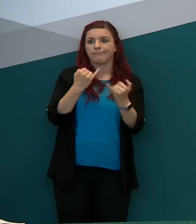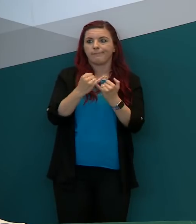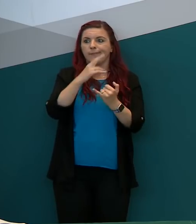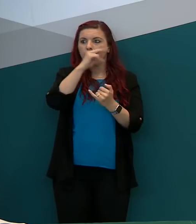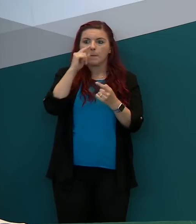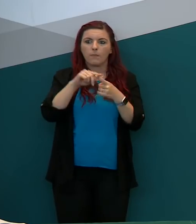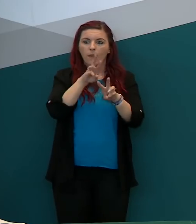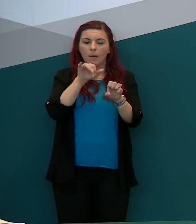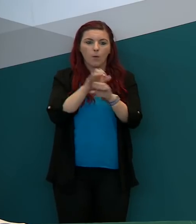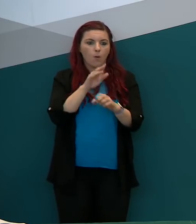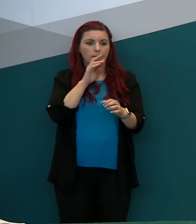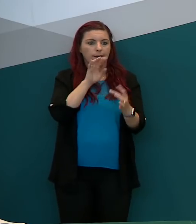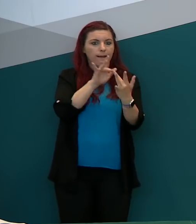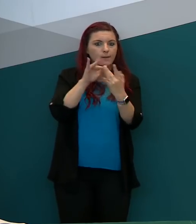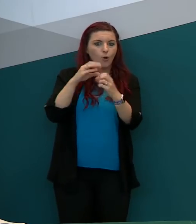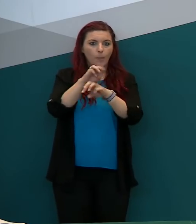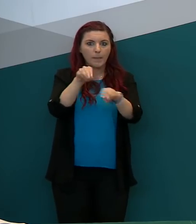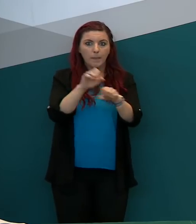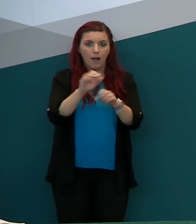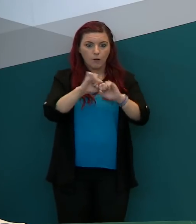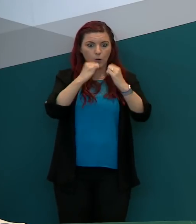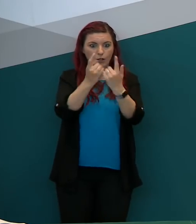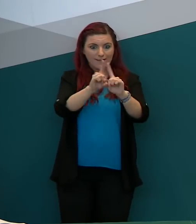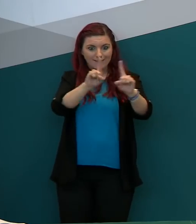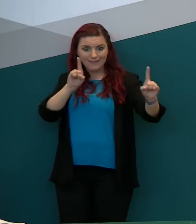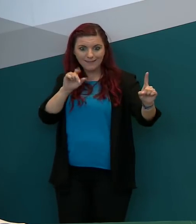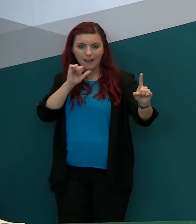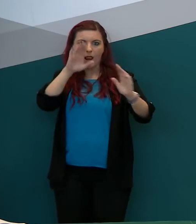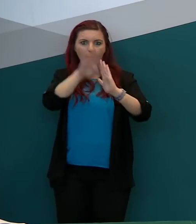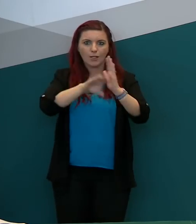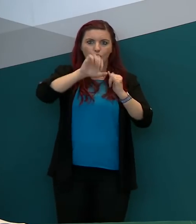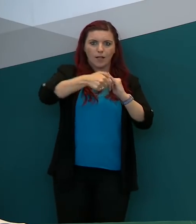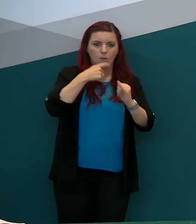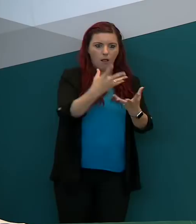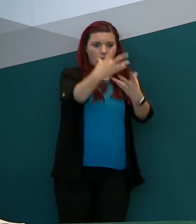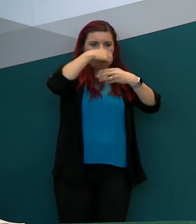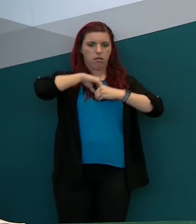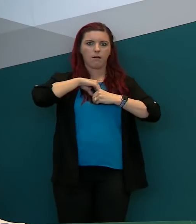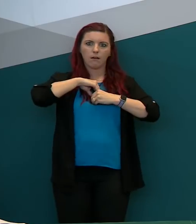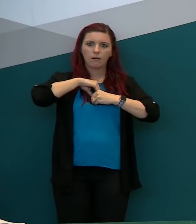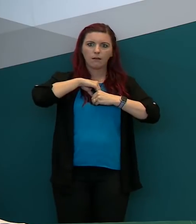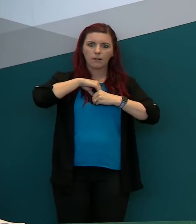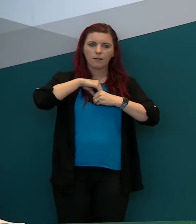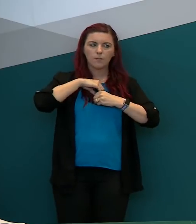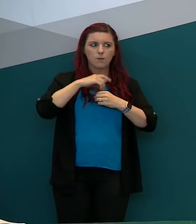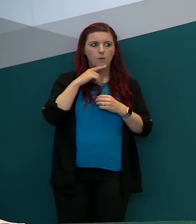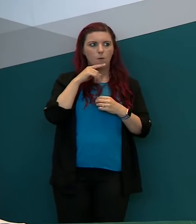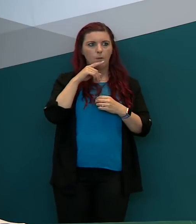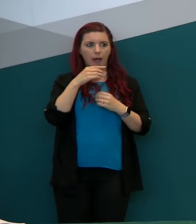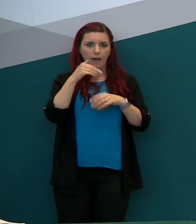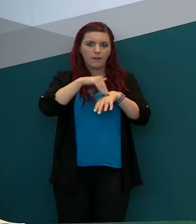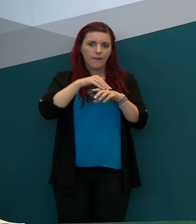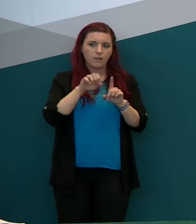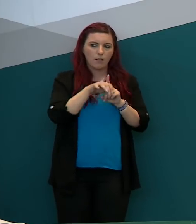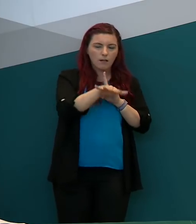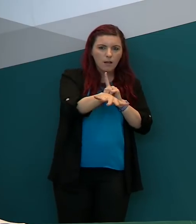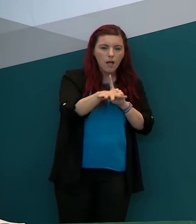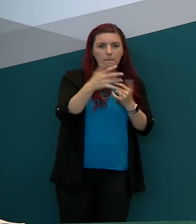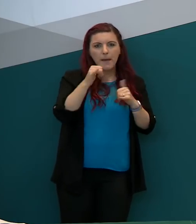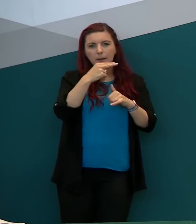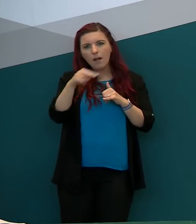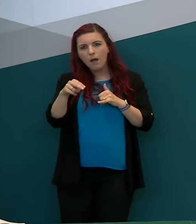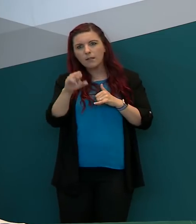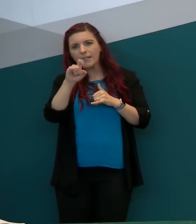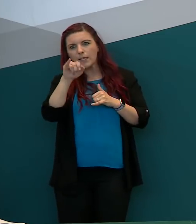people coming in contact with other cases, and has a significant impact on the reproduction number, but not necessarily on the serial interval.